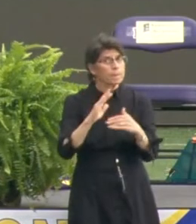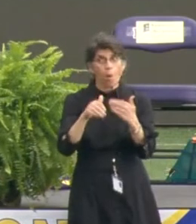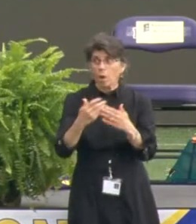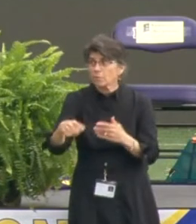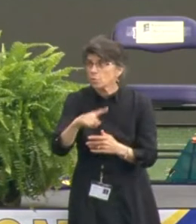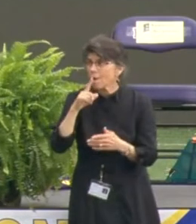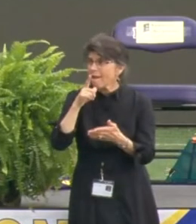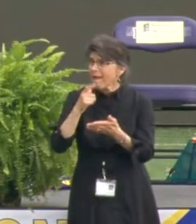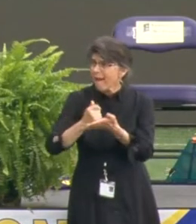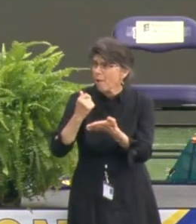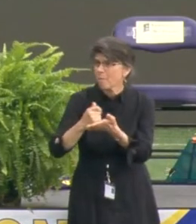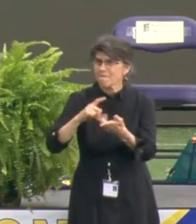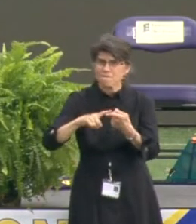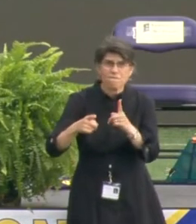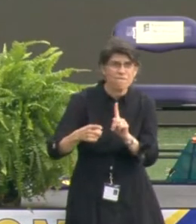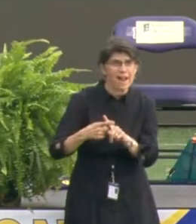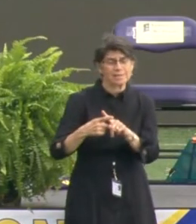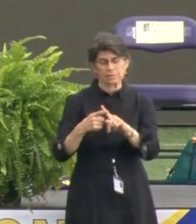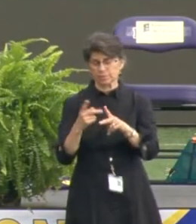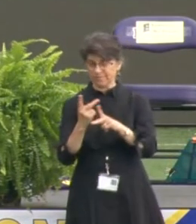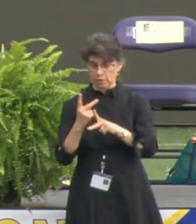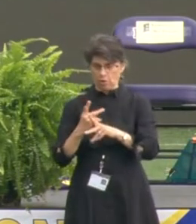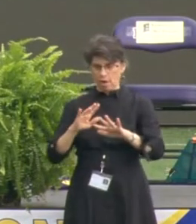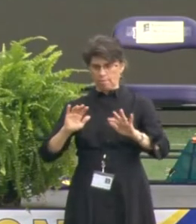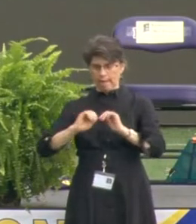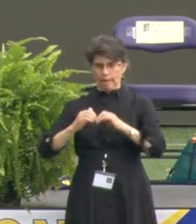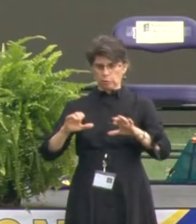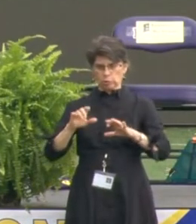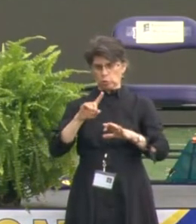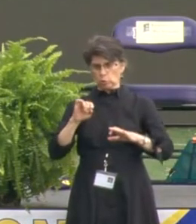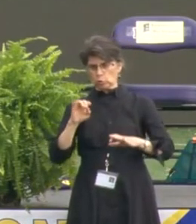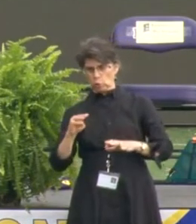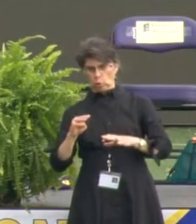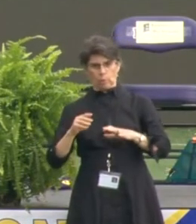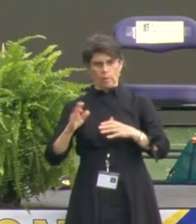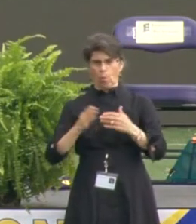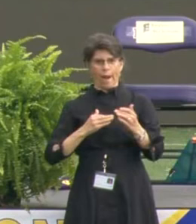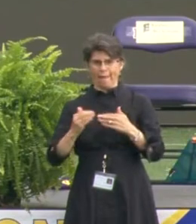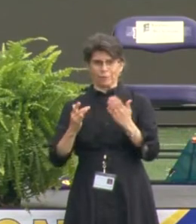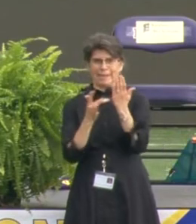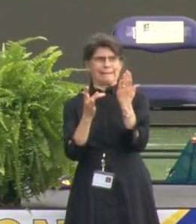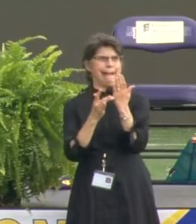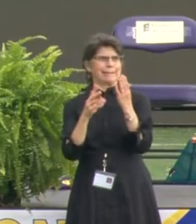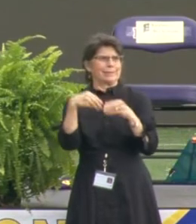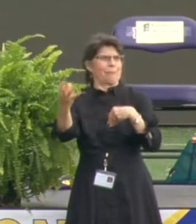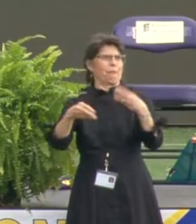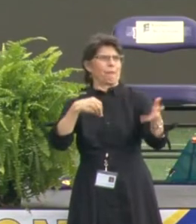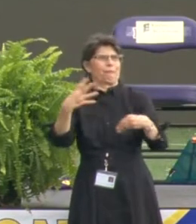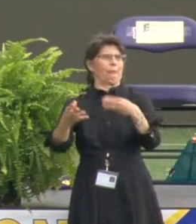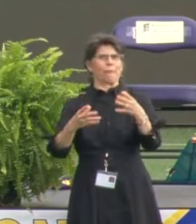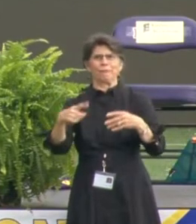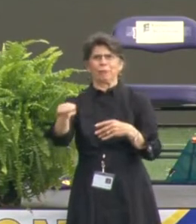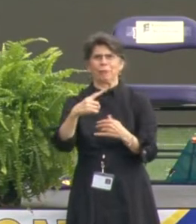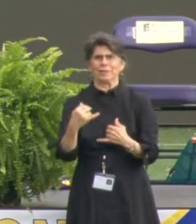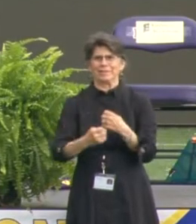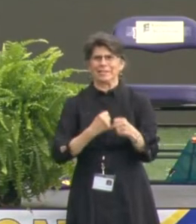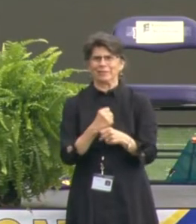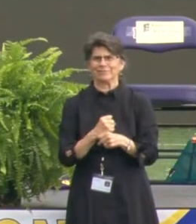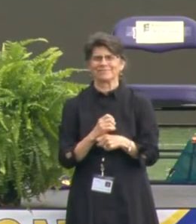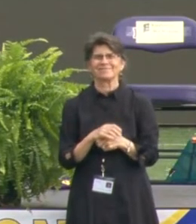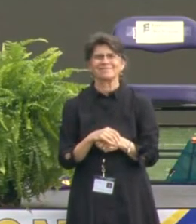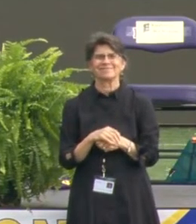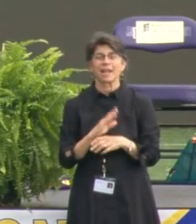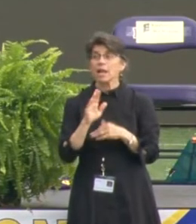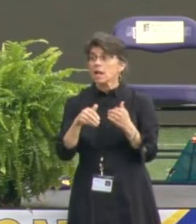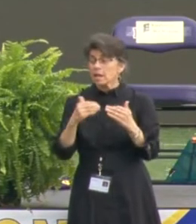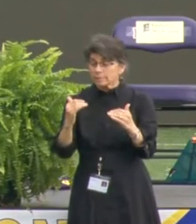classmates to navigate Zoom and Google Classroom and Pear Deck and whatever else has been thrown at you this year. And all